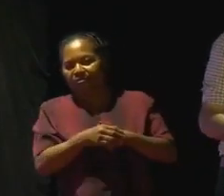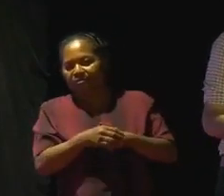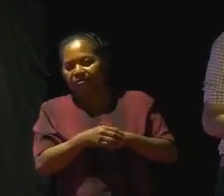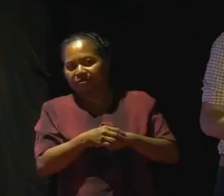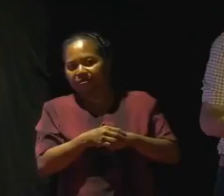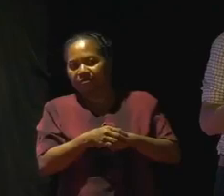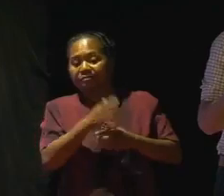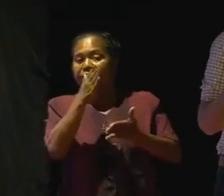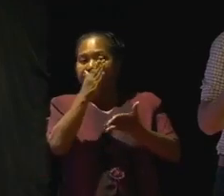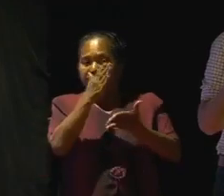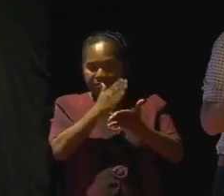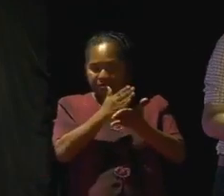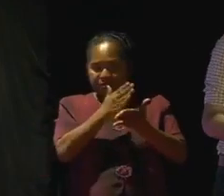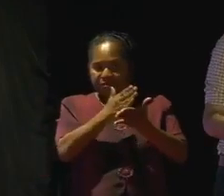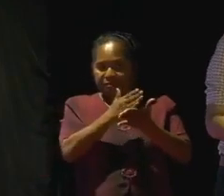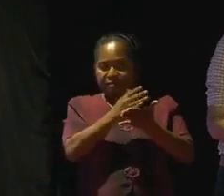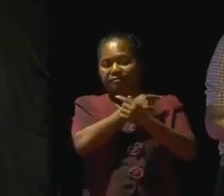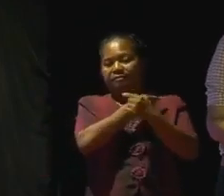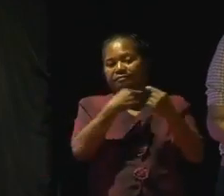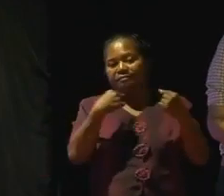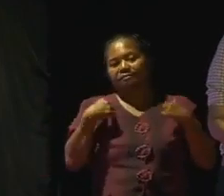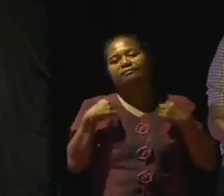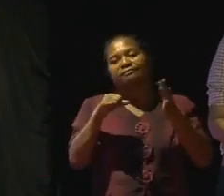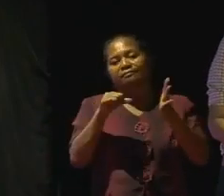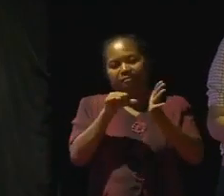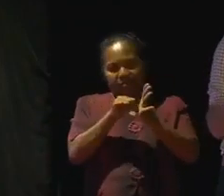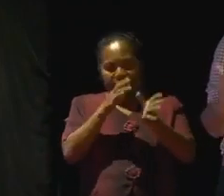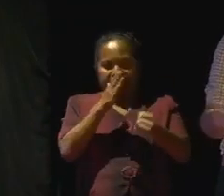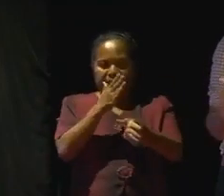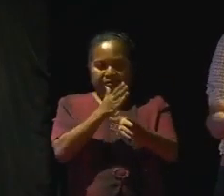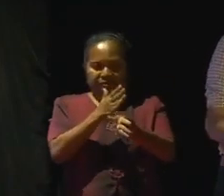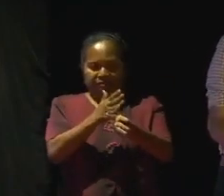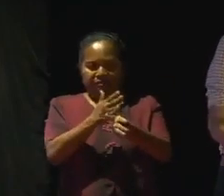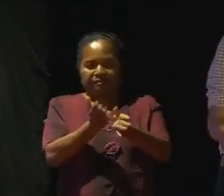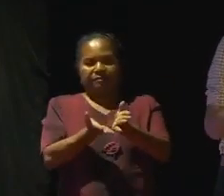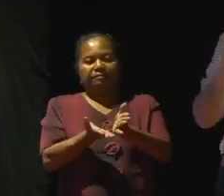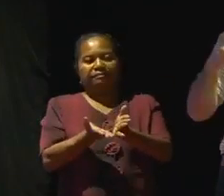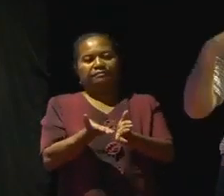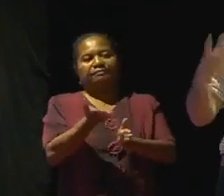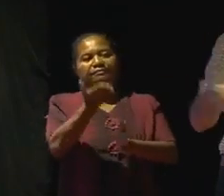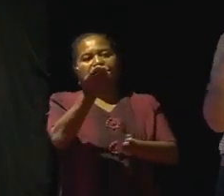the reality is that we're working as hard as we can to increase